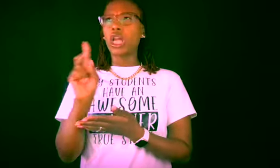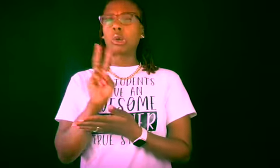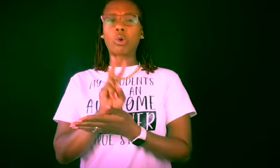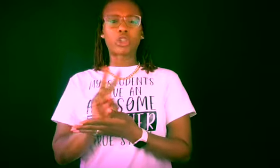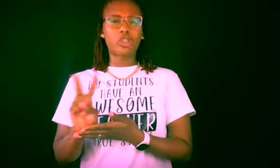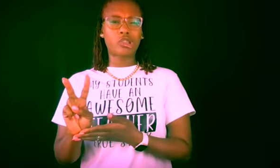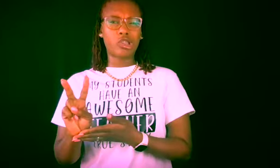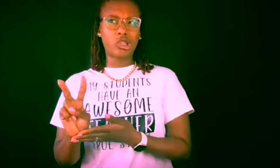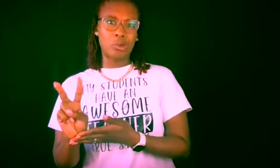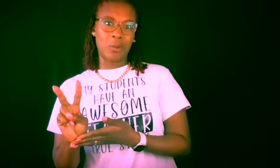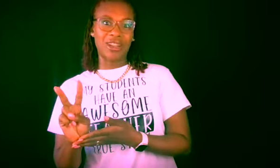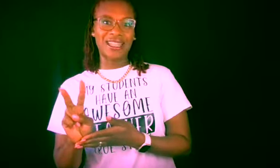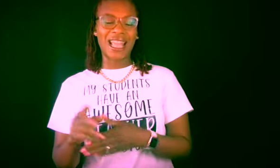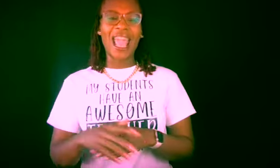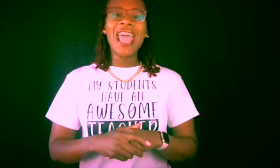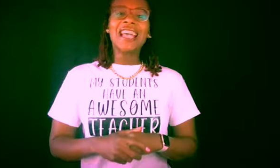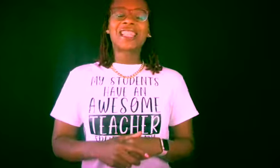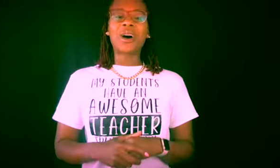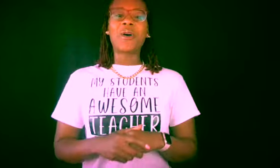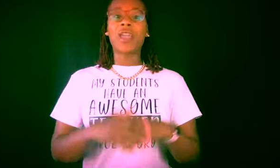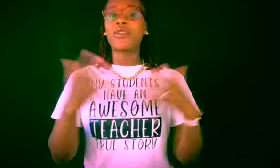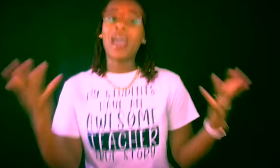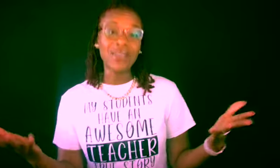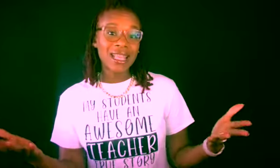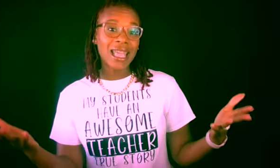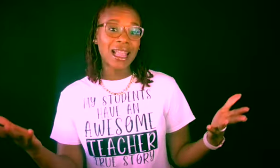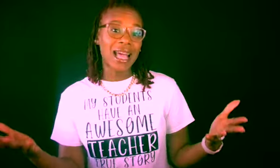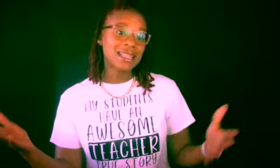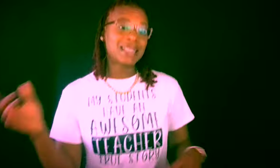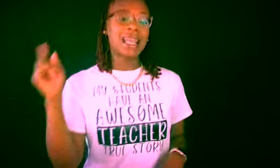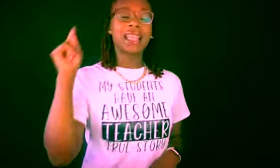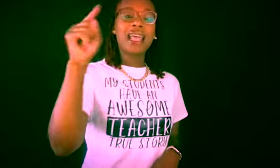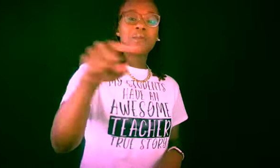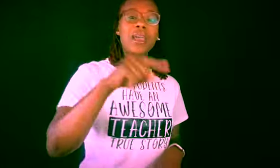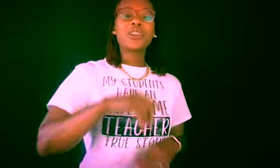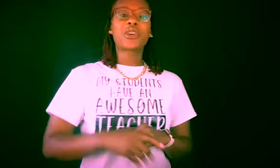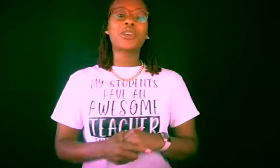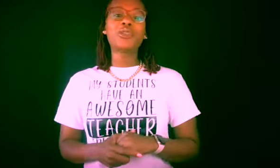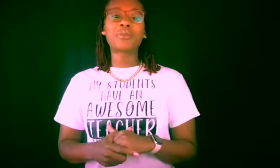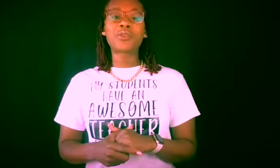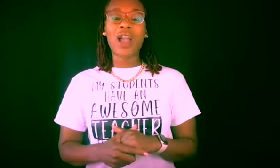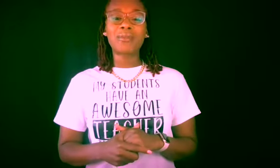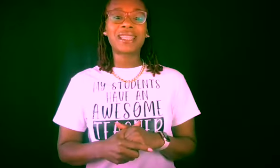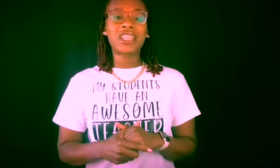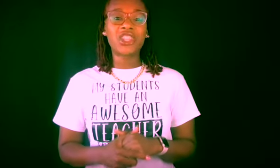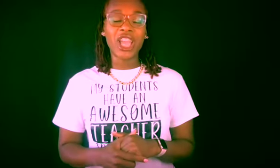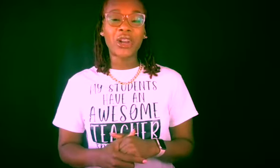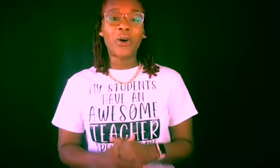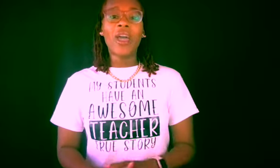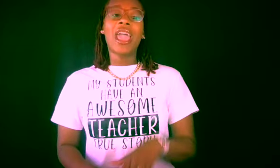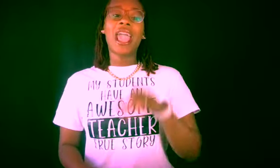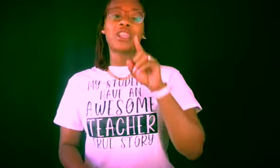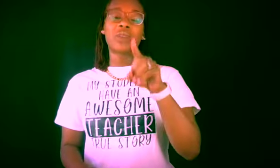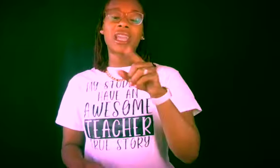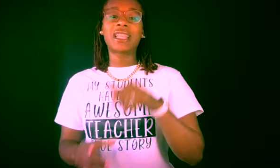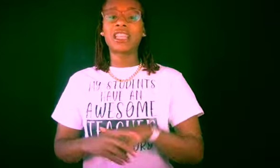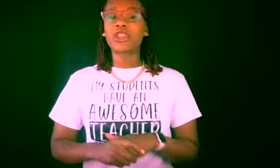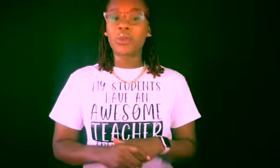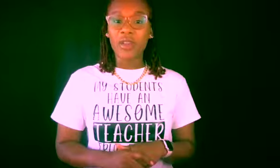or 2, I want to say. So if you haven't taken classes, then make sure you subscribe to this channel and you can get additional